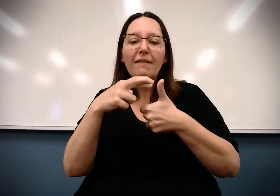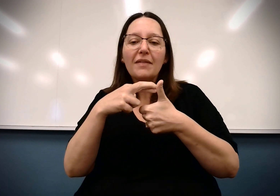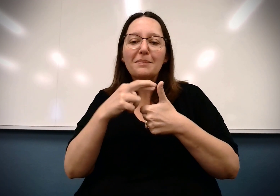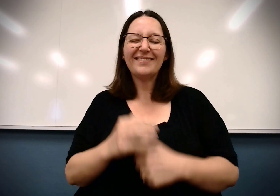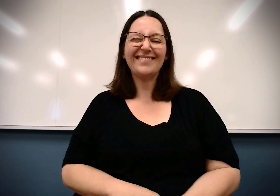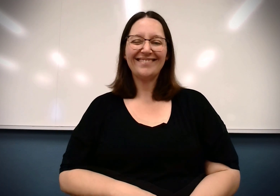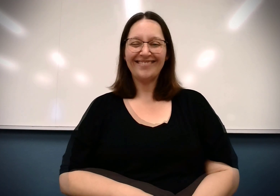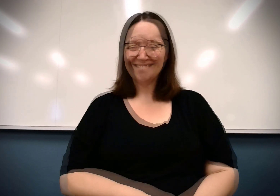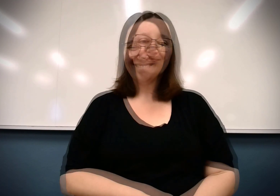It's a good rule of thumb.